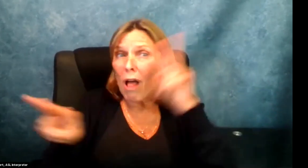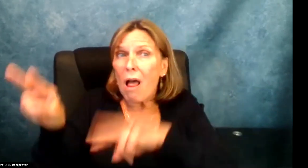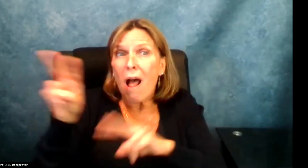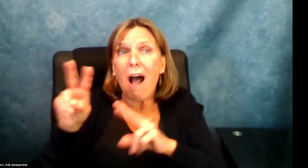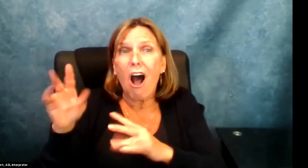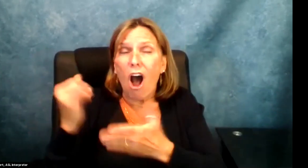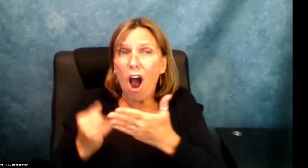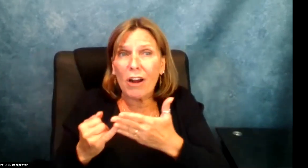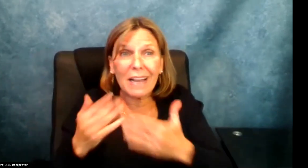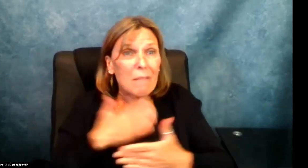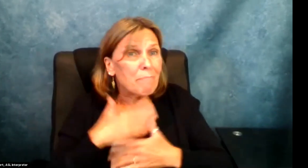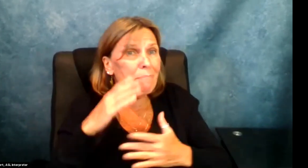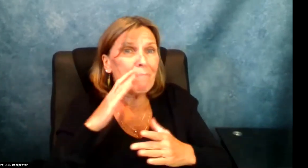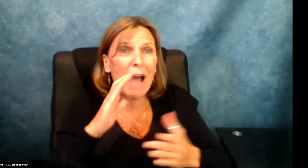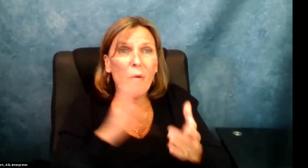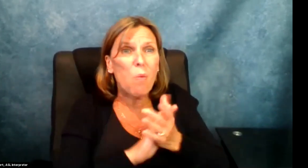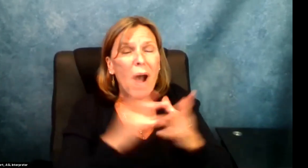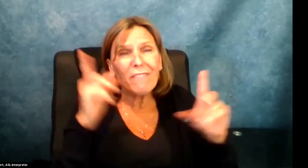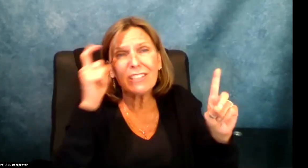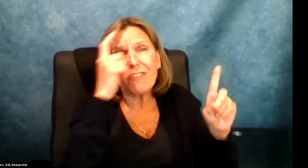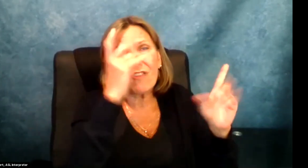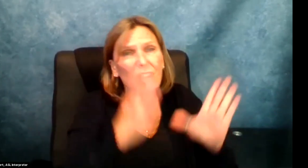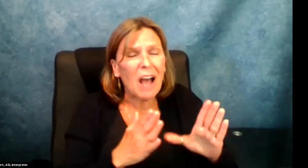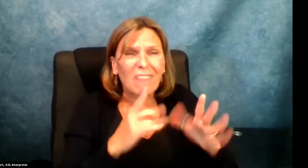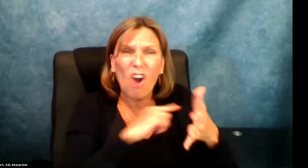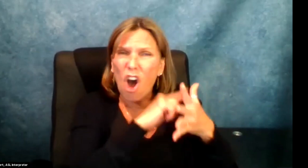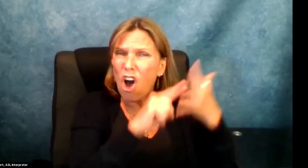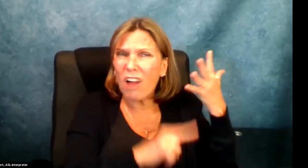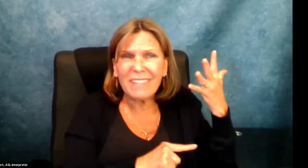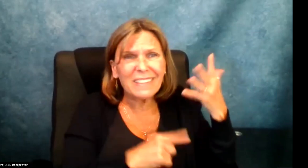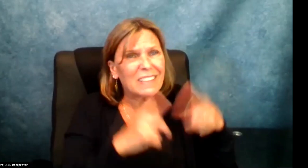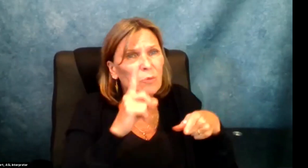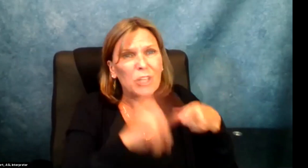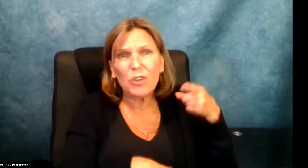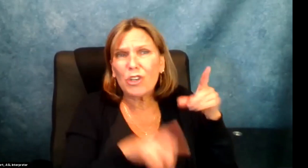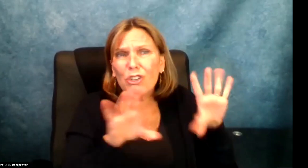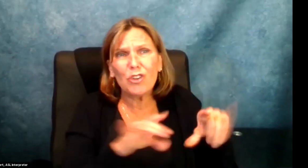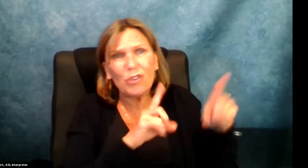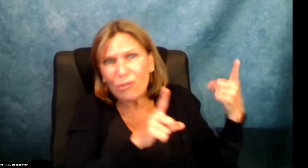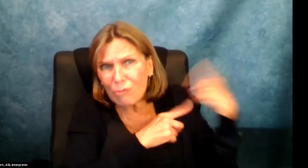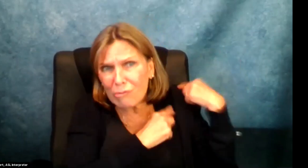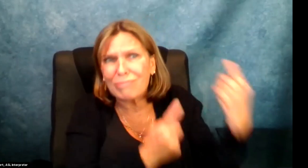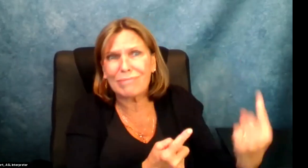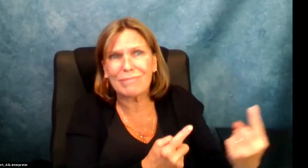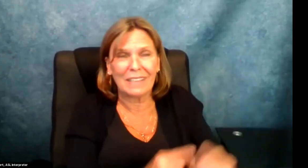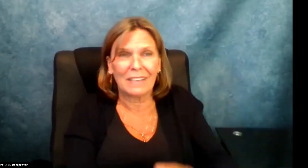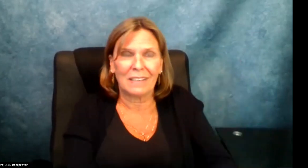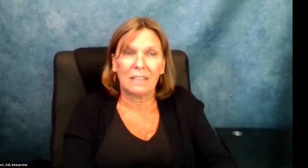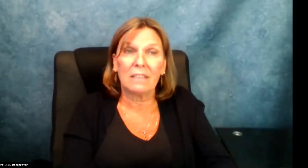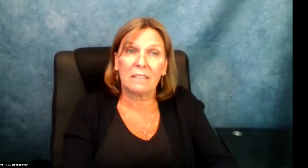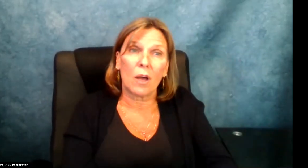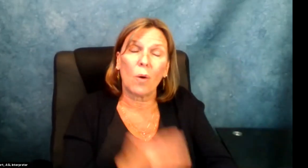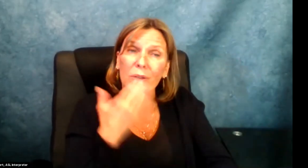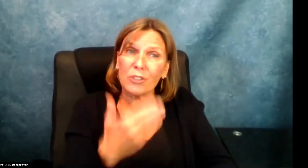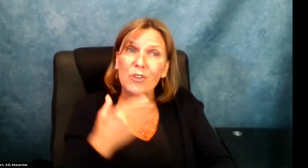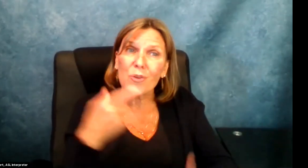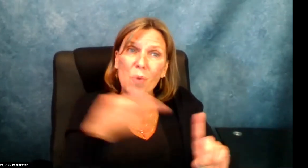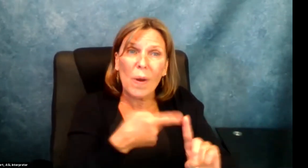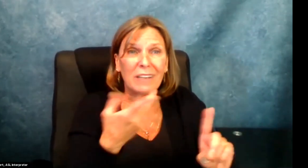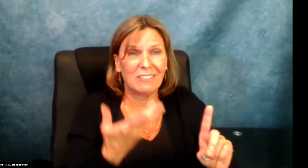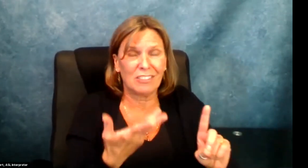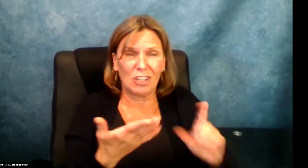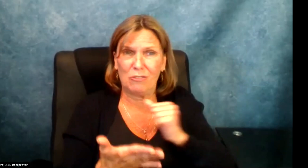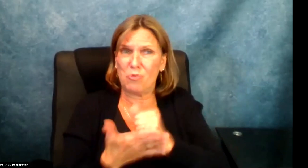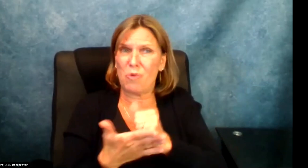a photographer. There's just so many things that we have not been able to do. And it's a great point to bring it back to kind of helping our